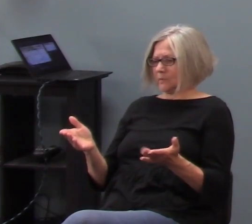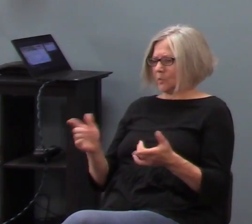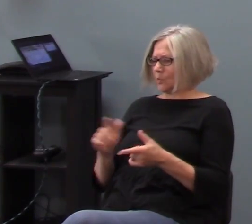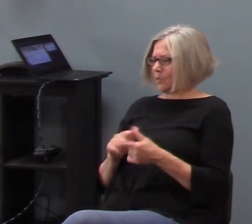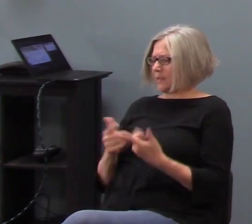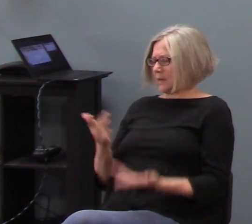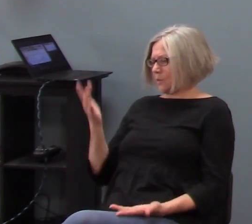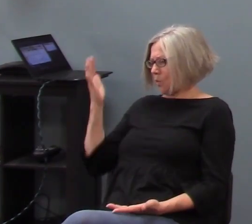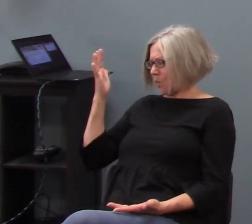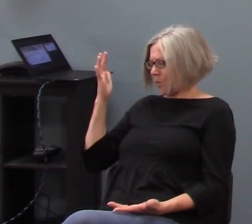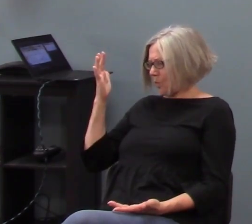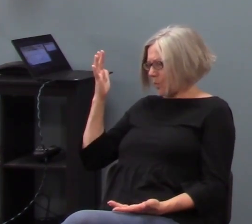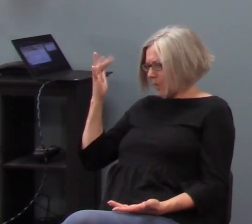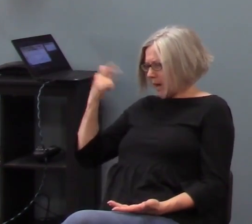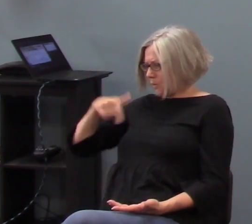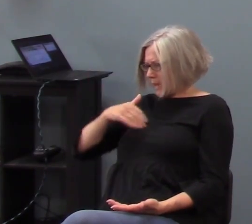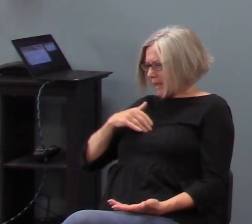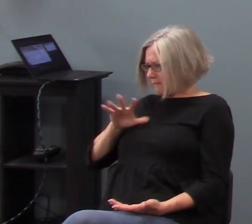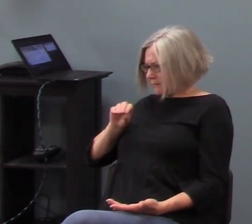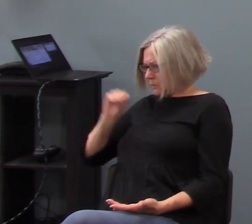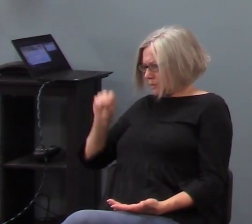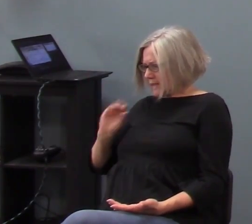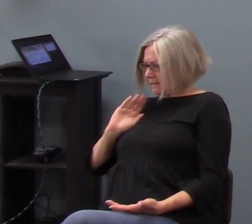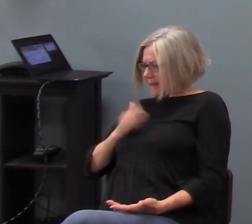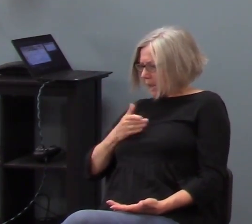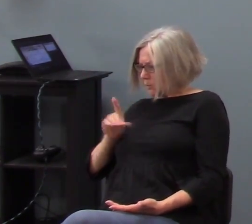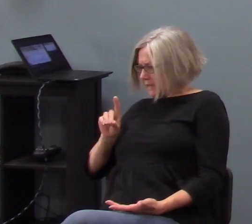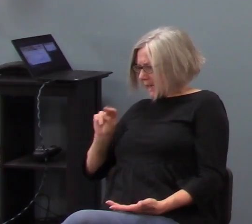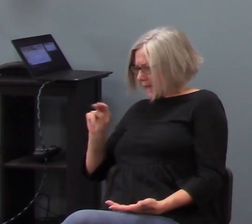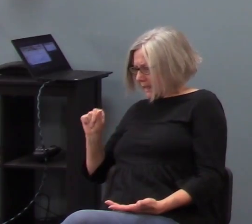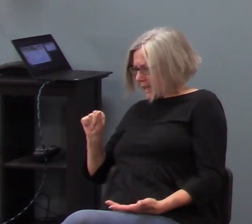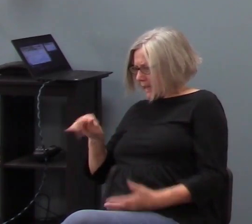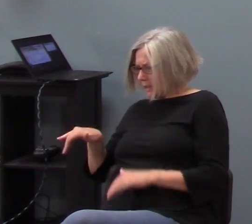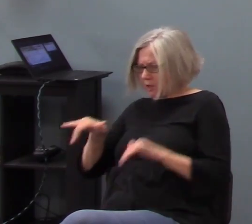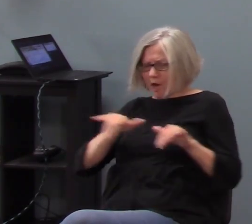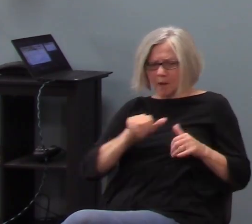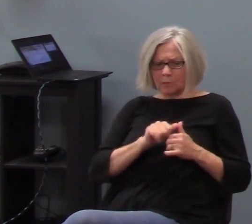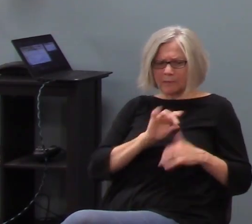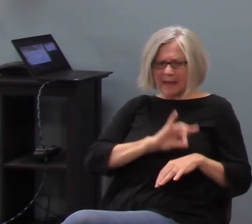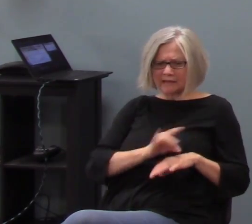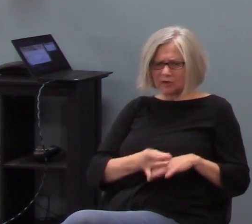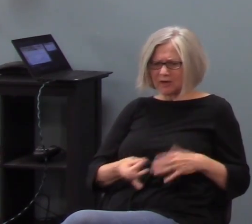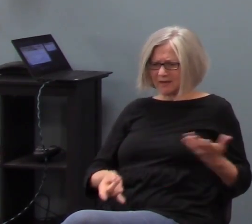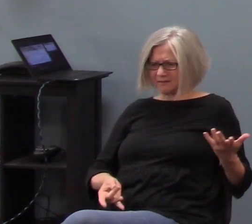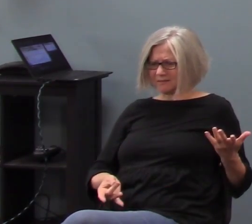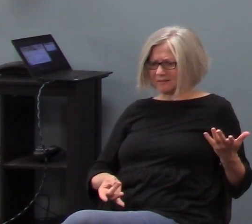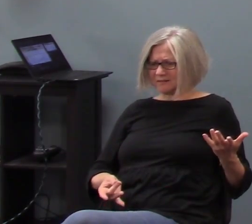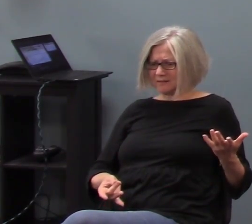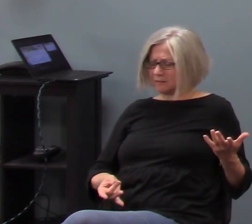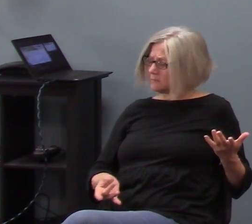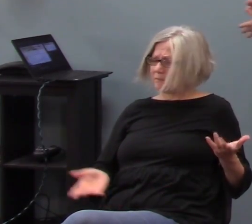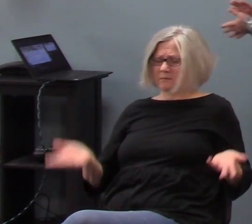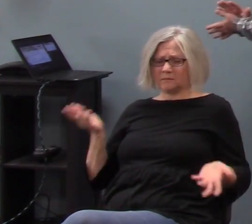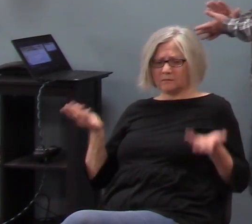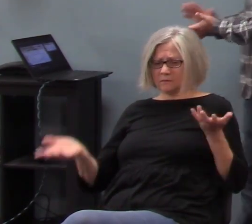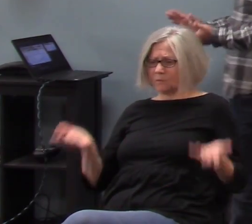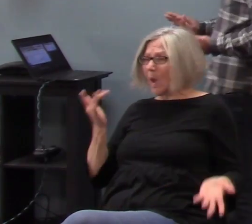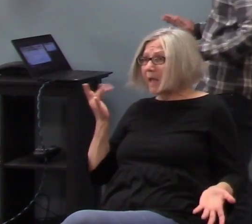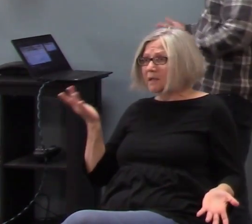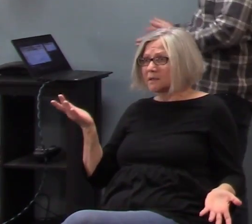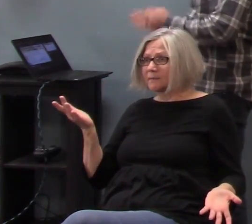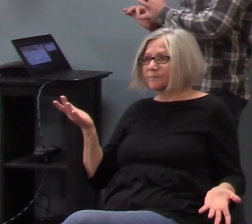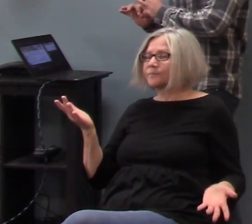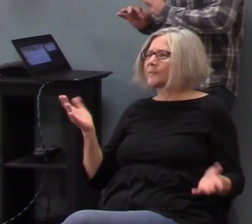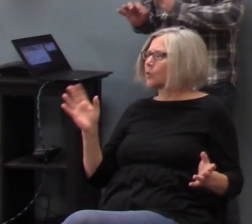in common with bacteria? That doesn't even make sense. We do. That's crazy. The thing